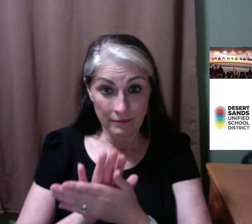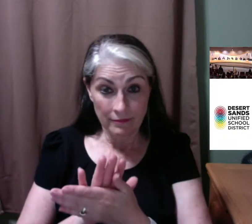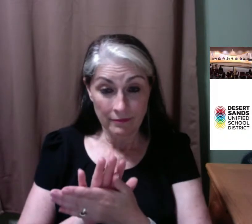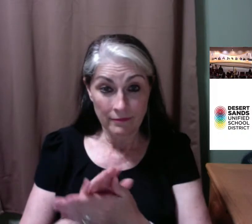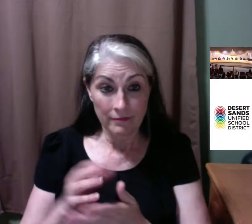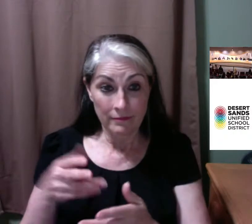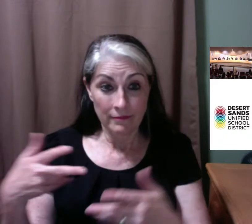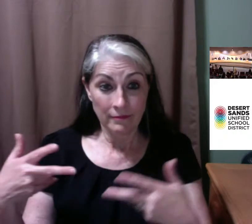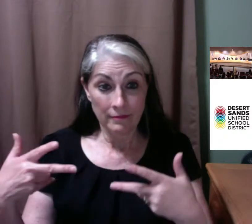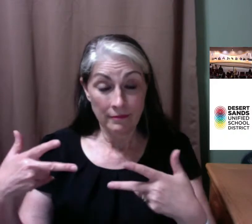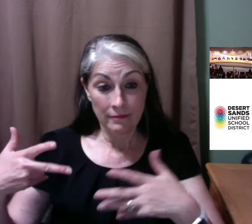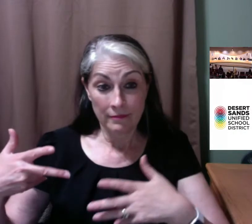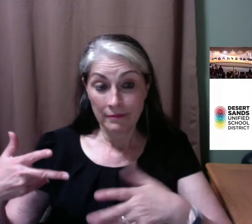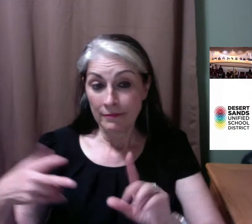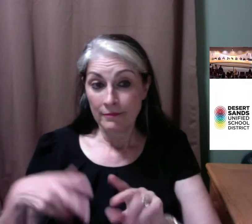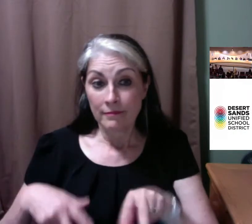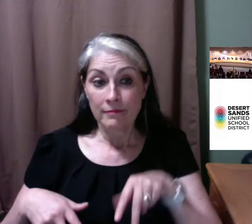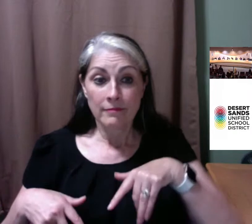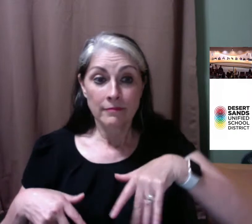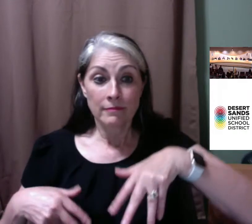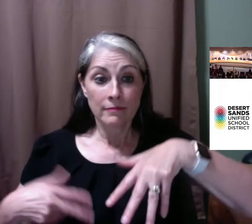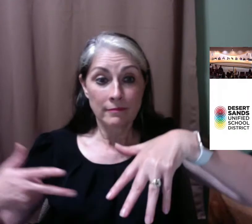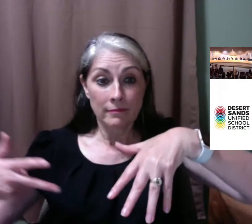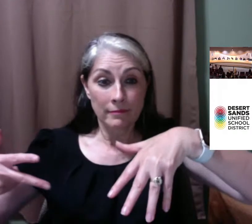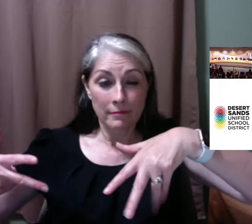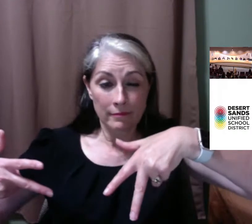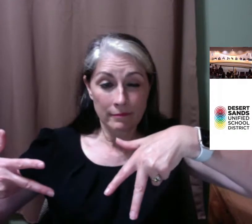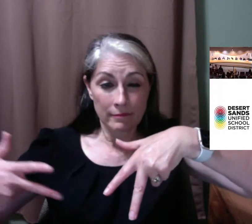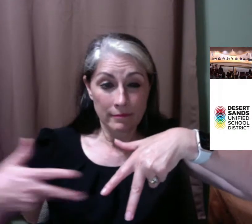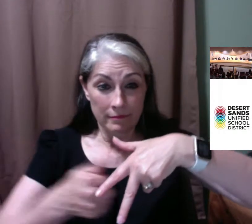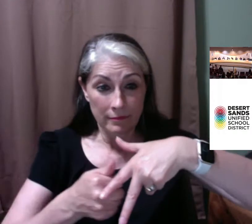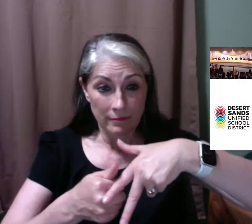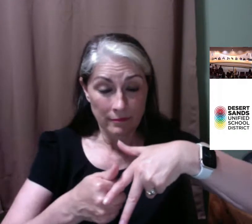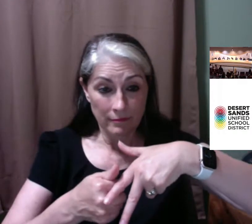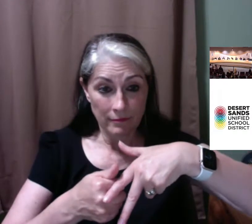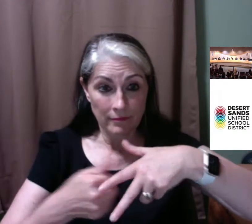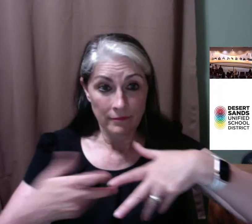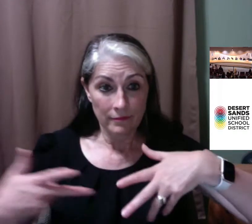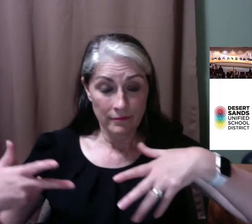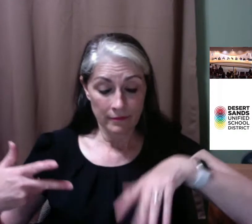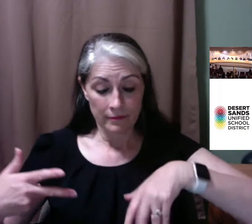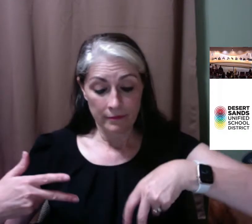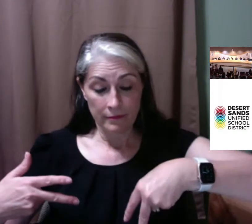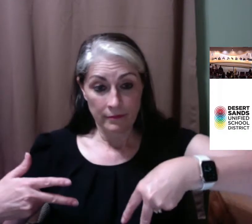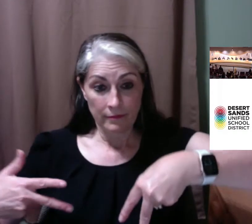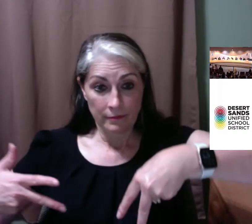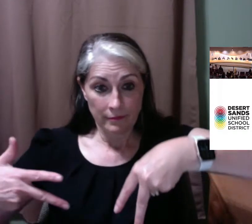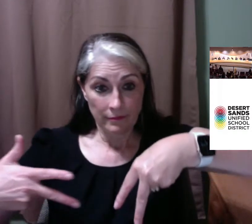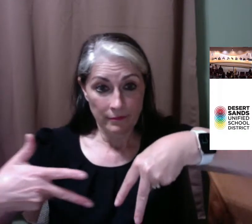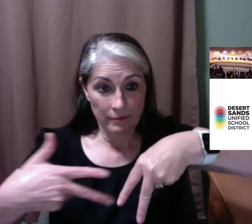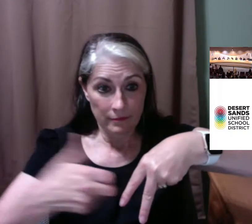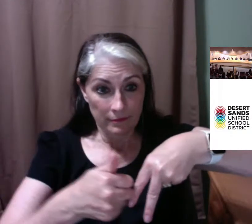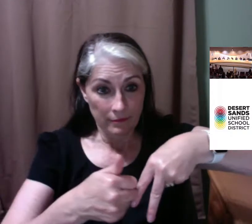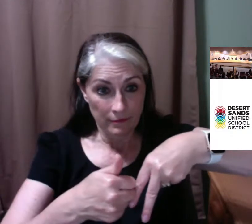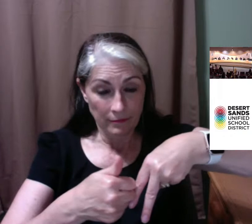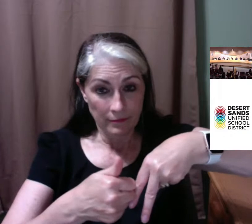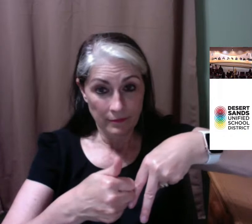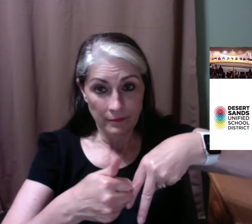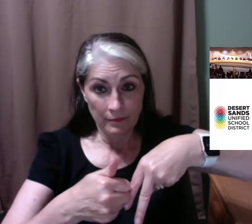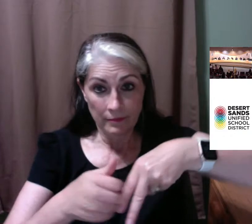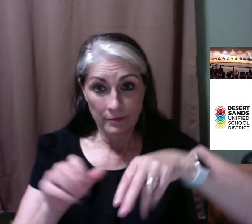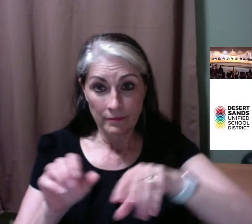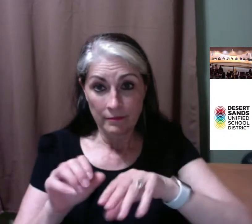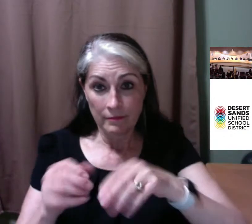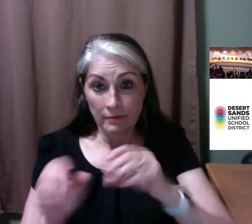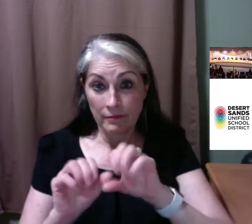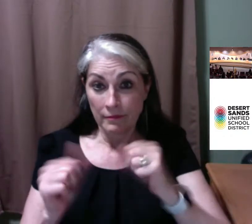vehicle failed to stop and was inches away from the crosswalk. But Agent Jose Ortega called